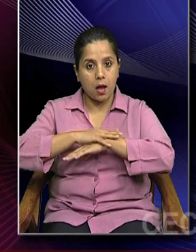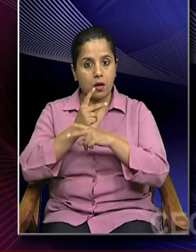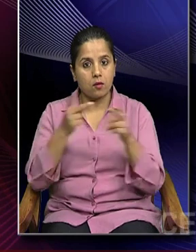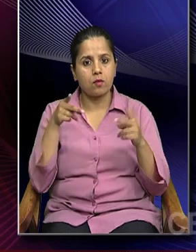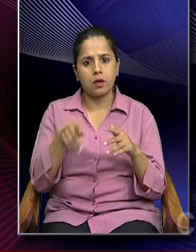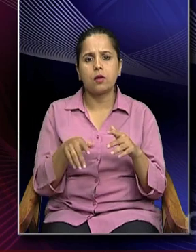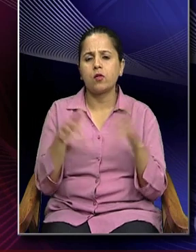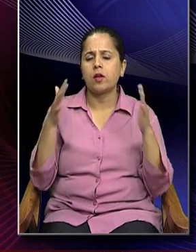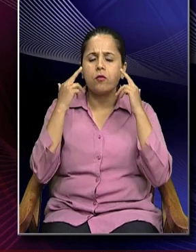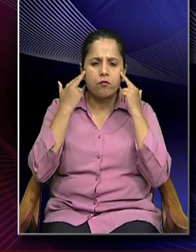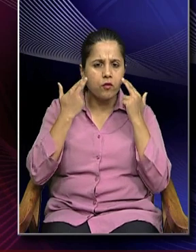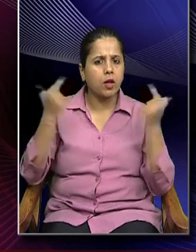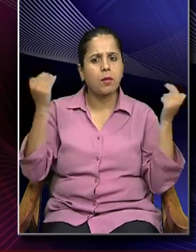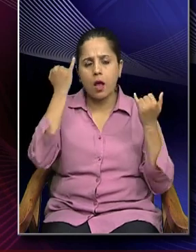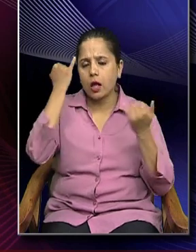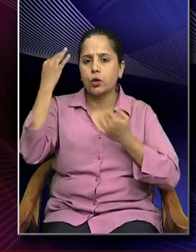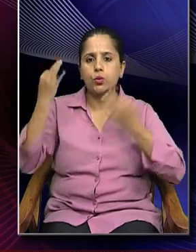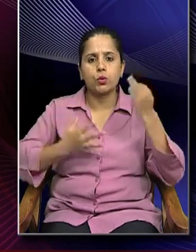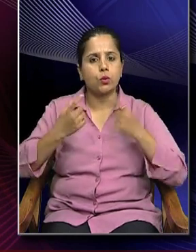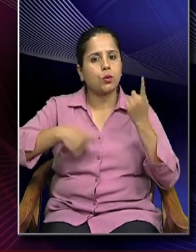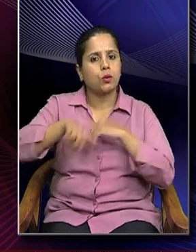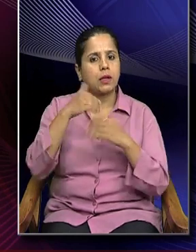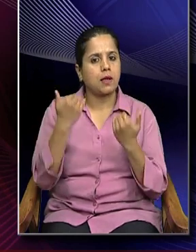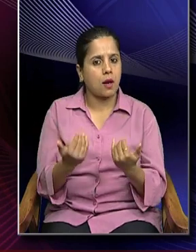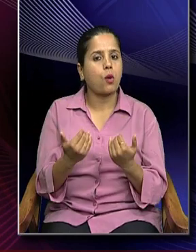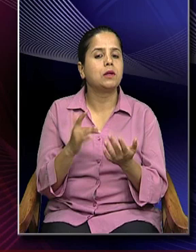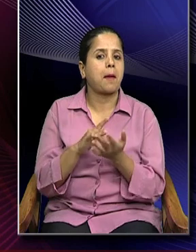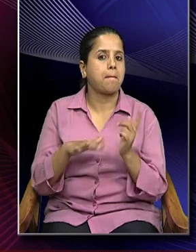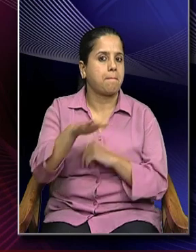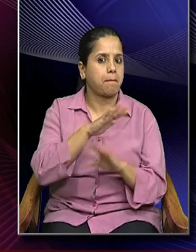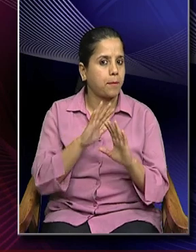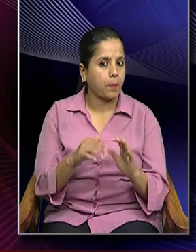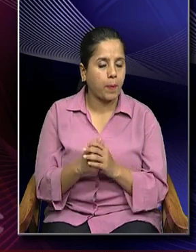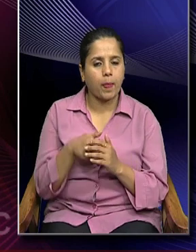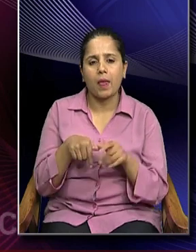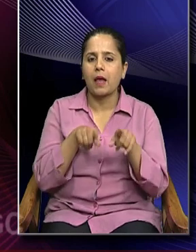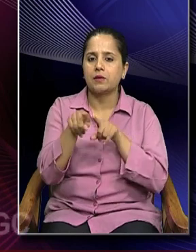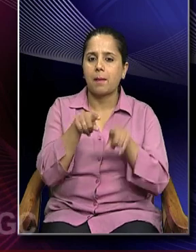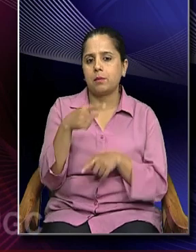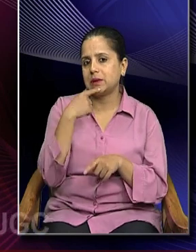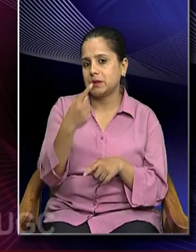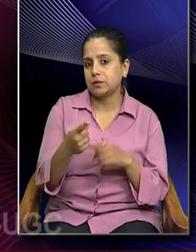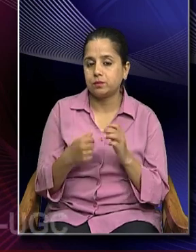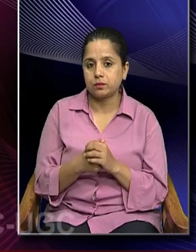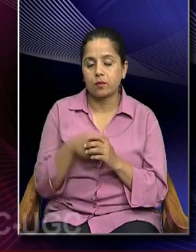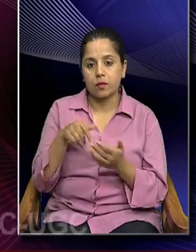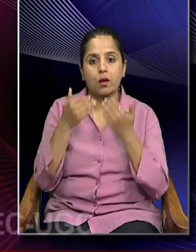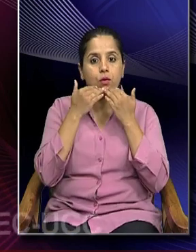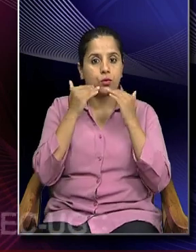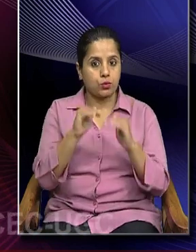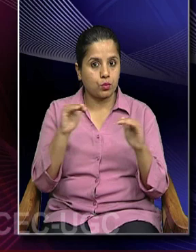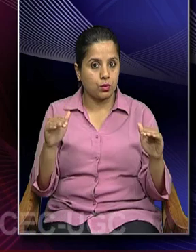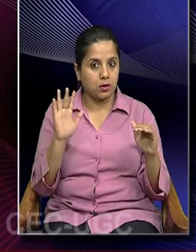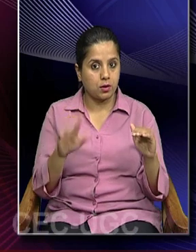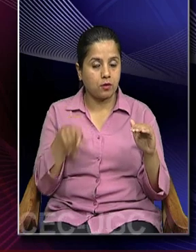most famous innovative assessment in the present realm. Let's take an example. The students take